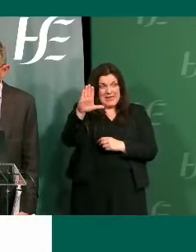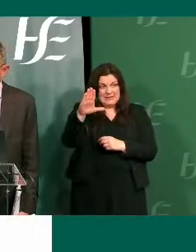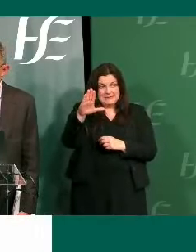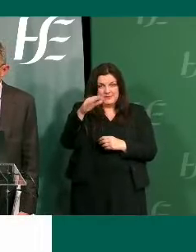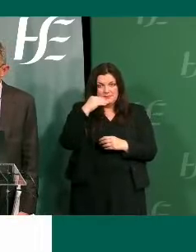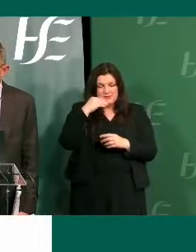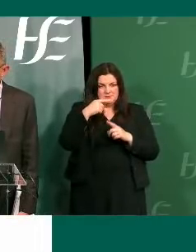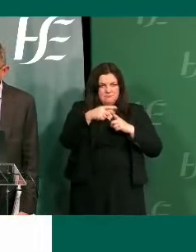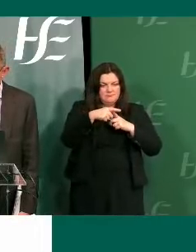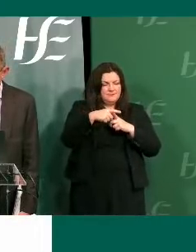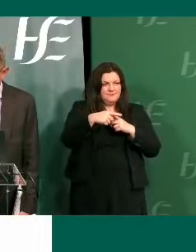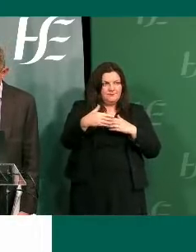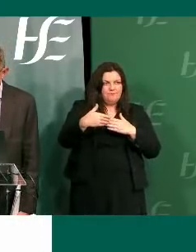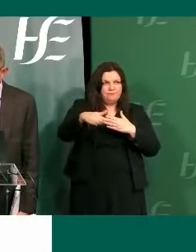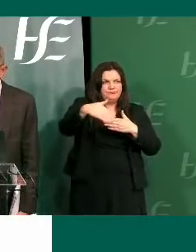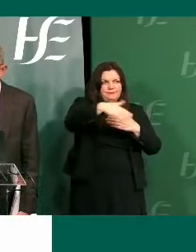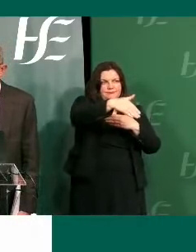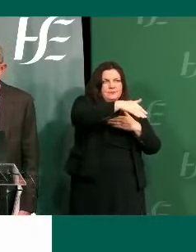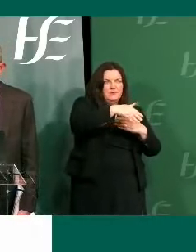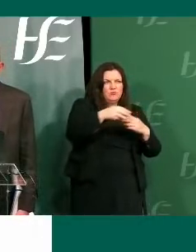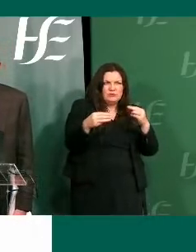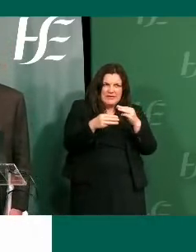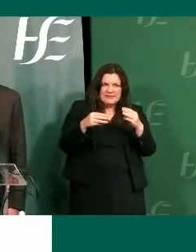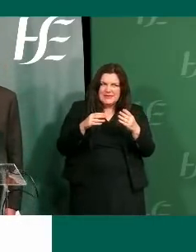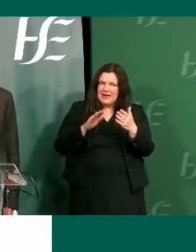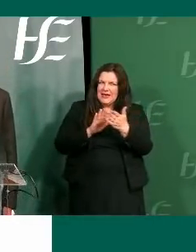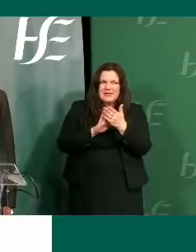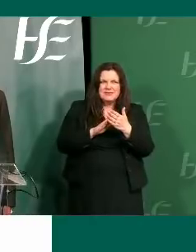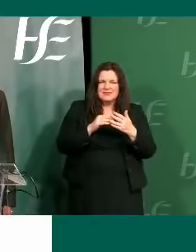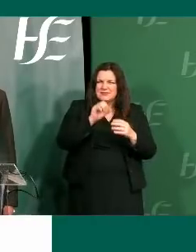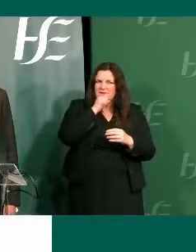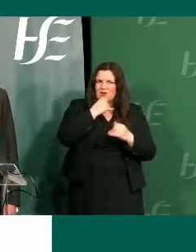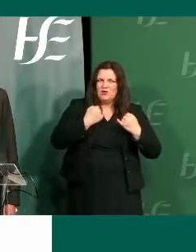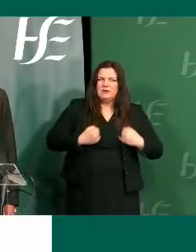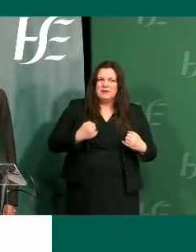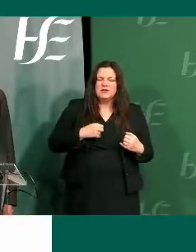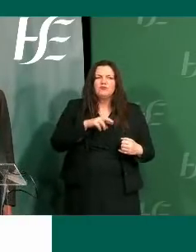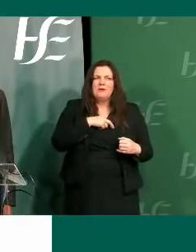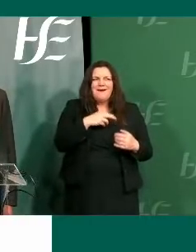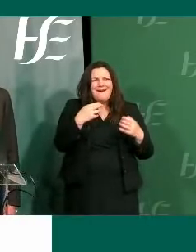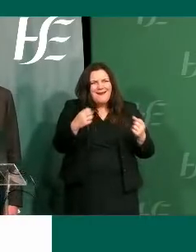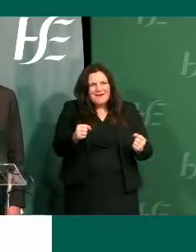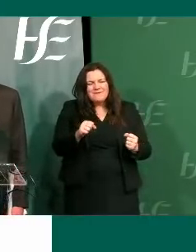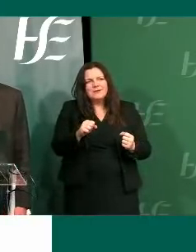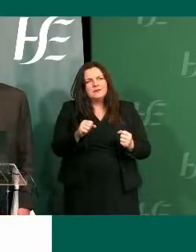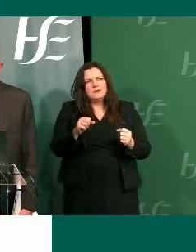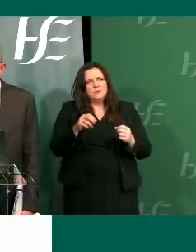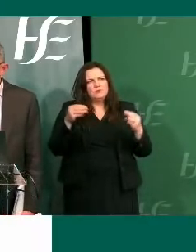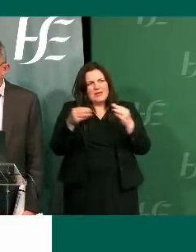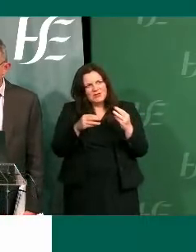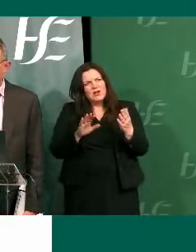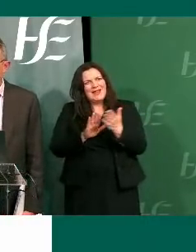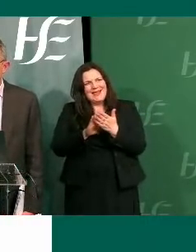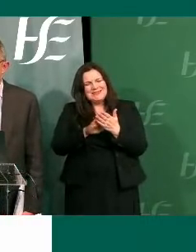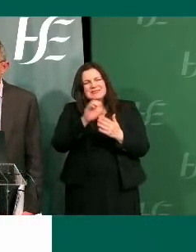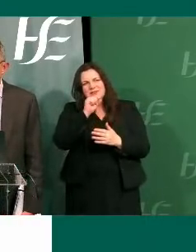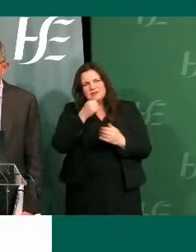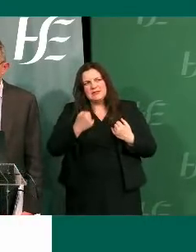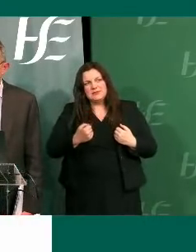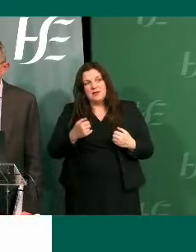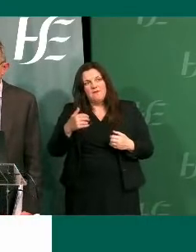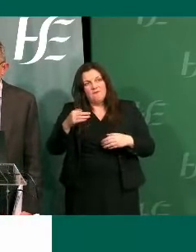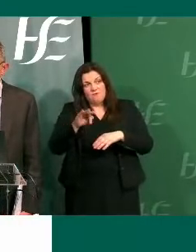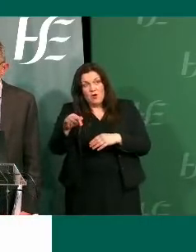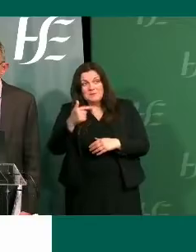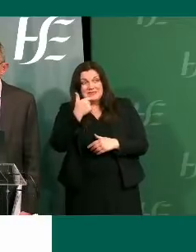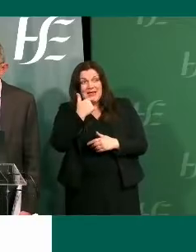illness. And that's why we see that despite the waning of antibodies, we see a persistent protection against serious illness in the 2-dose vaccines,